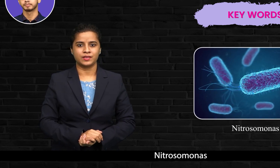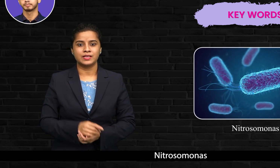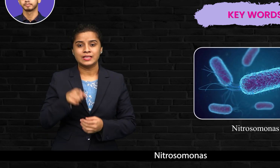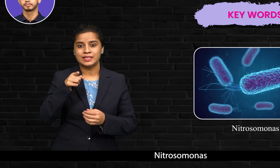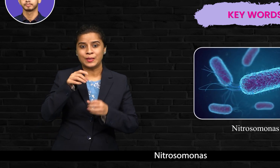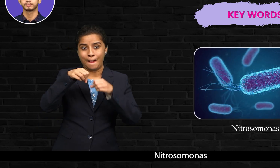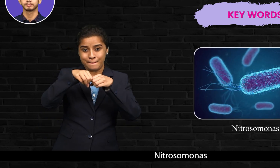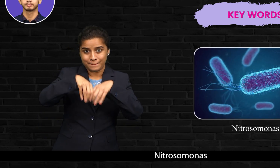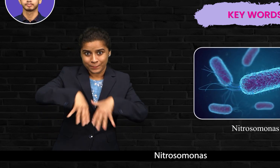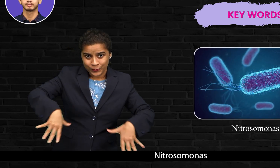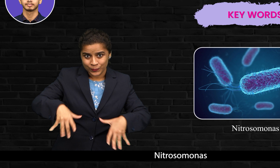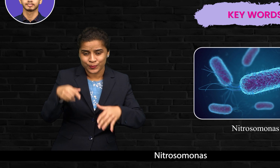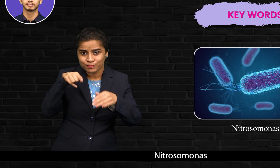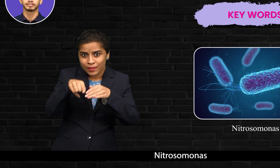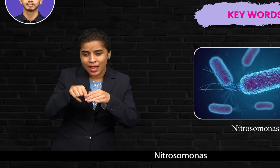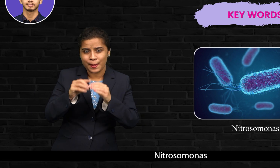nitrosomonas,